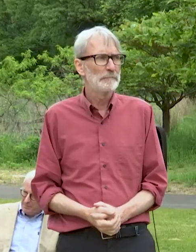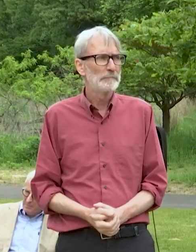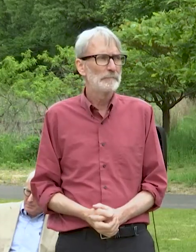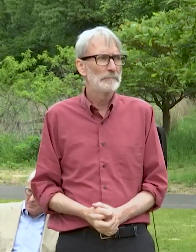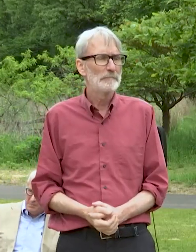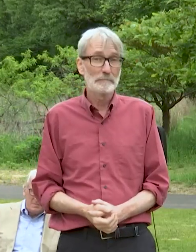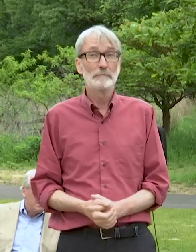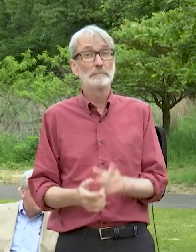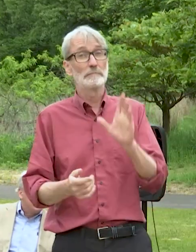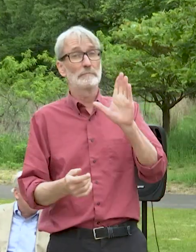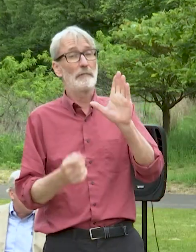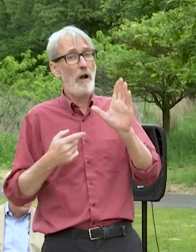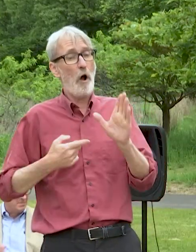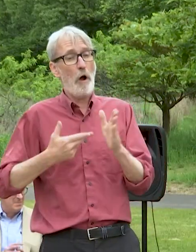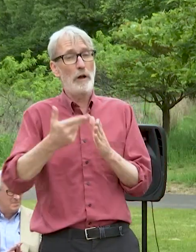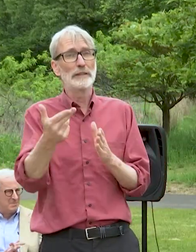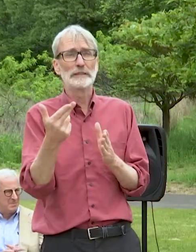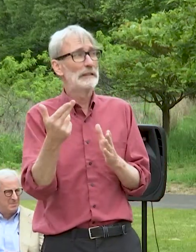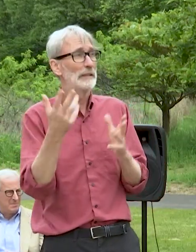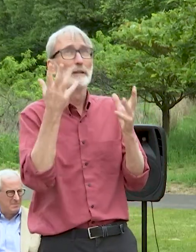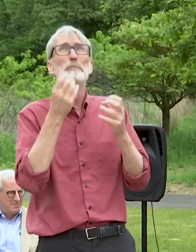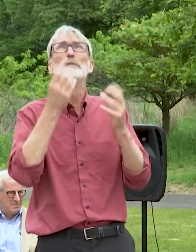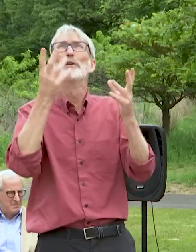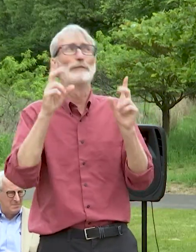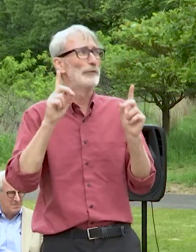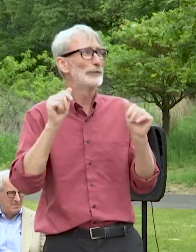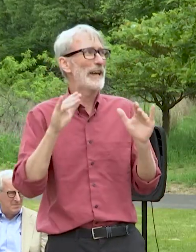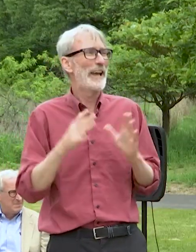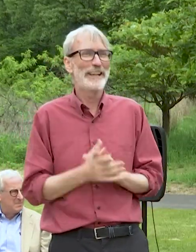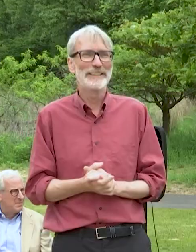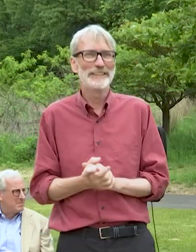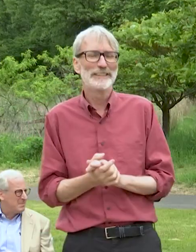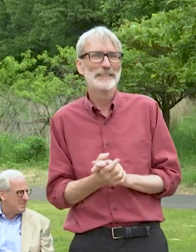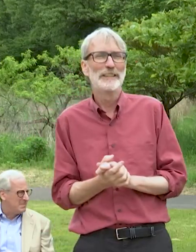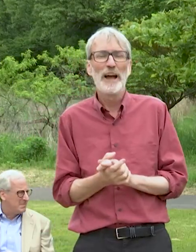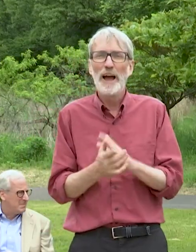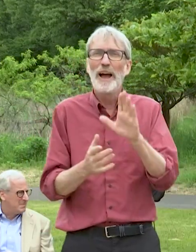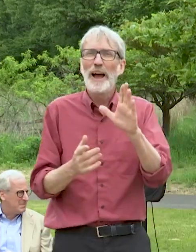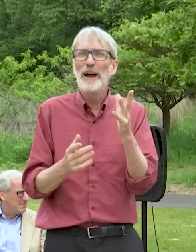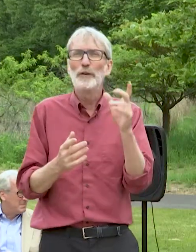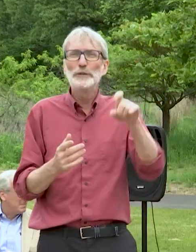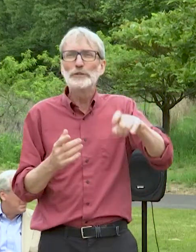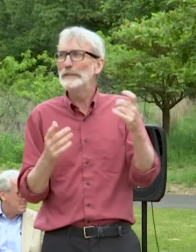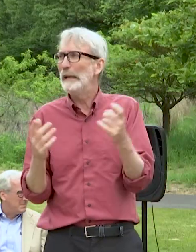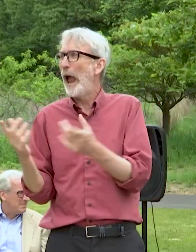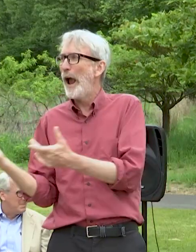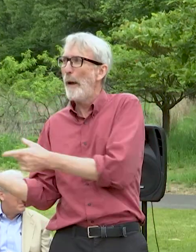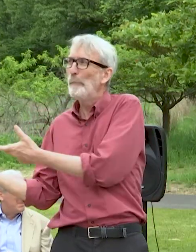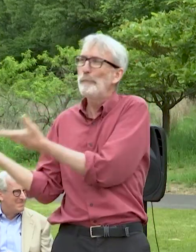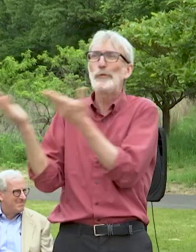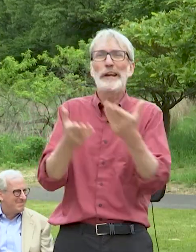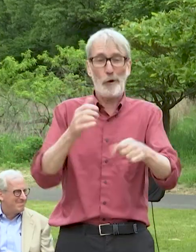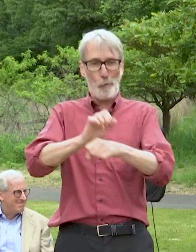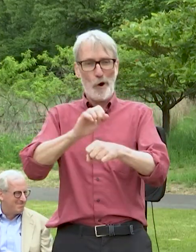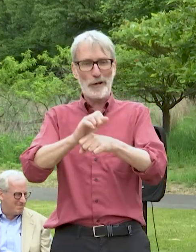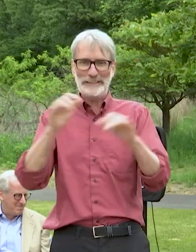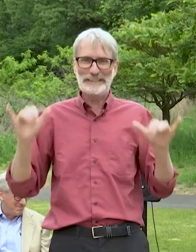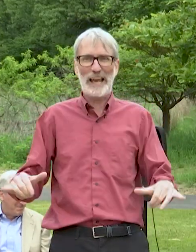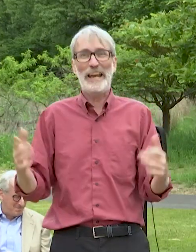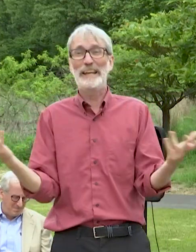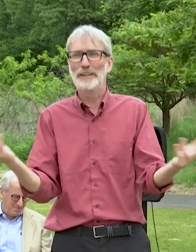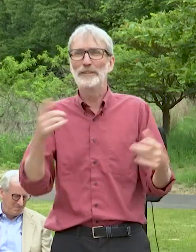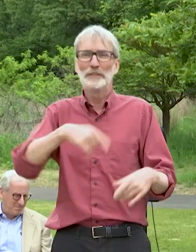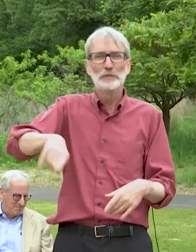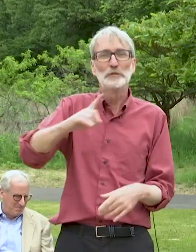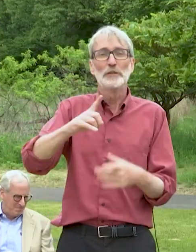I gotta be honest, this is a beautiful day right here. Why don't we just bring our work to the park today? And everybody